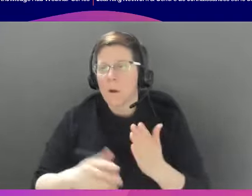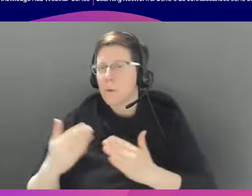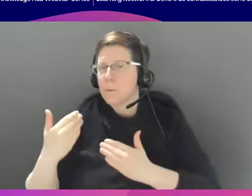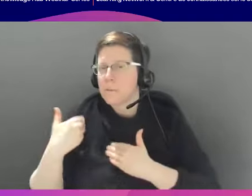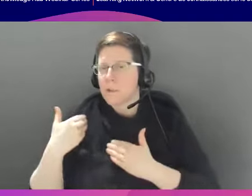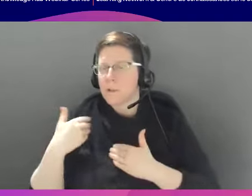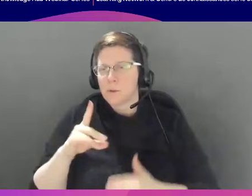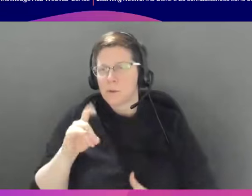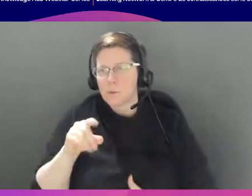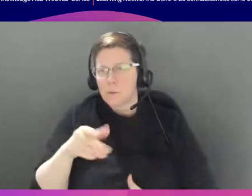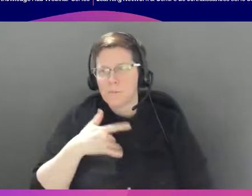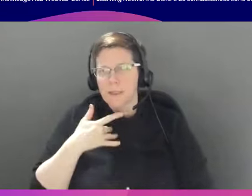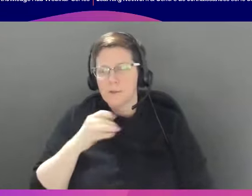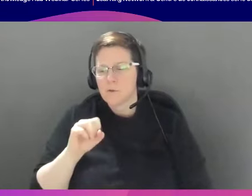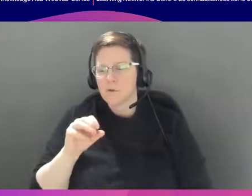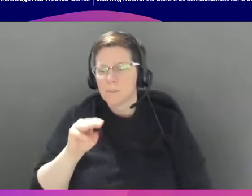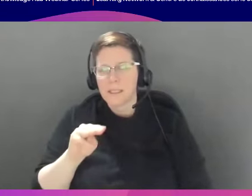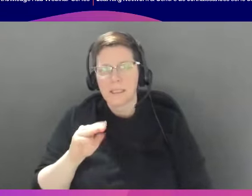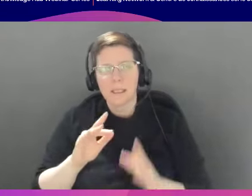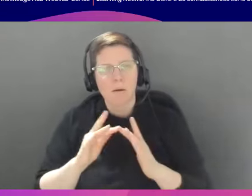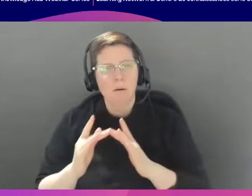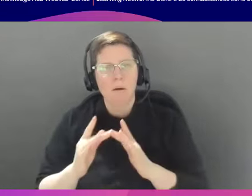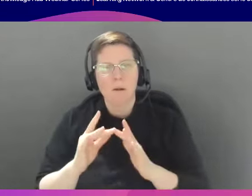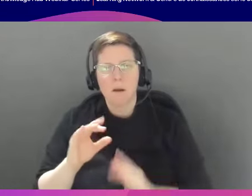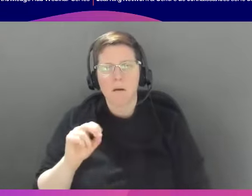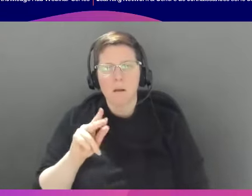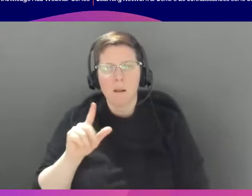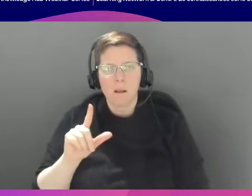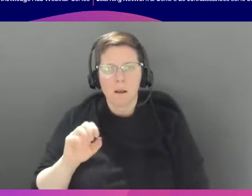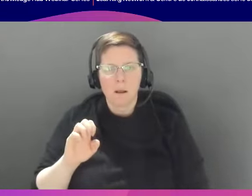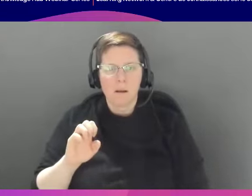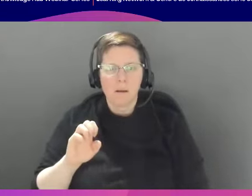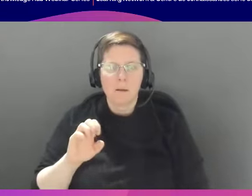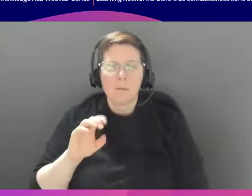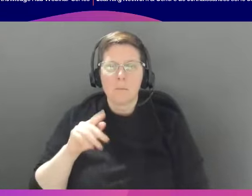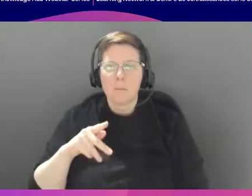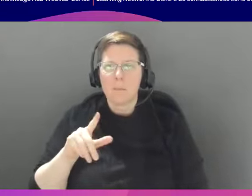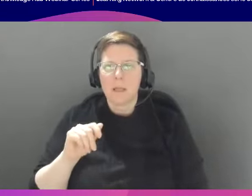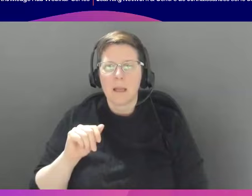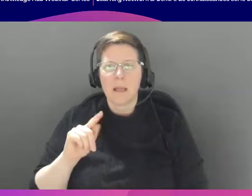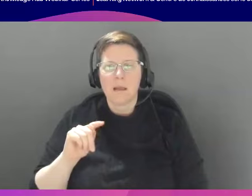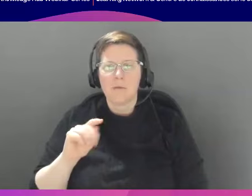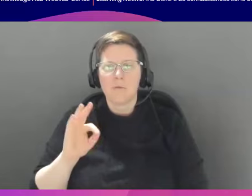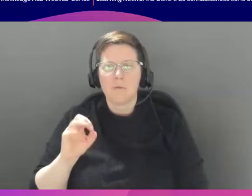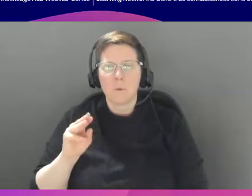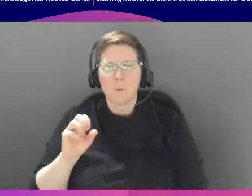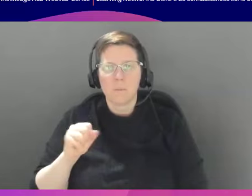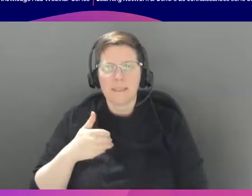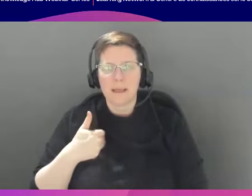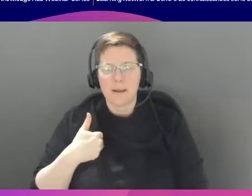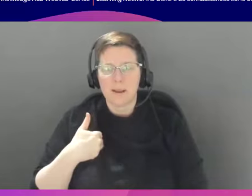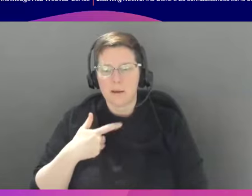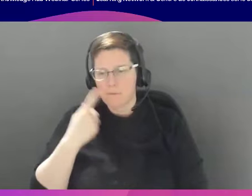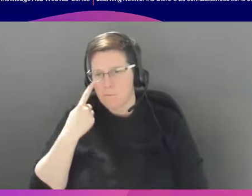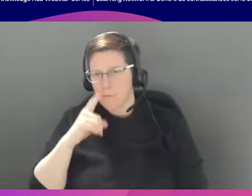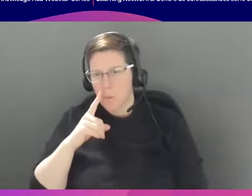feel social media and online platforms have in addressing this issue and